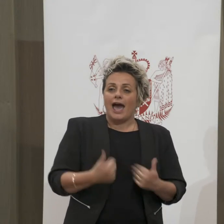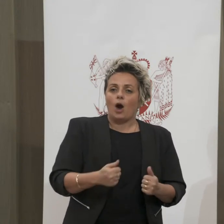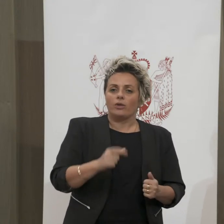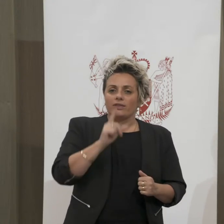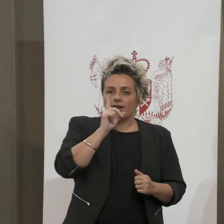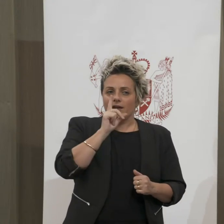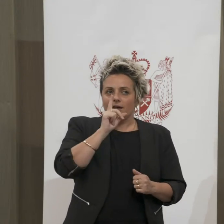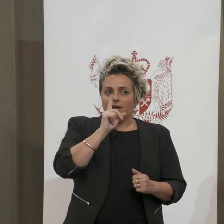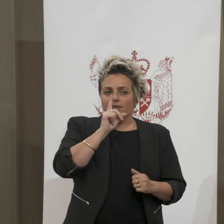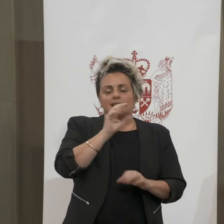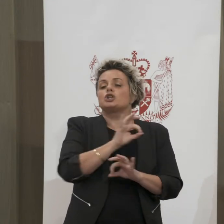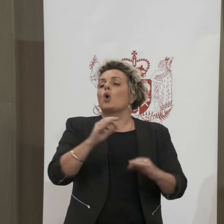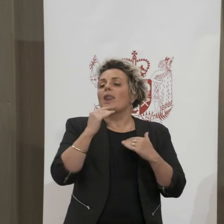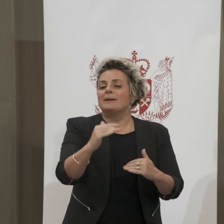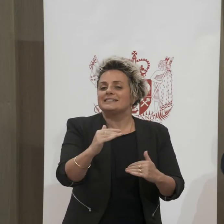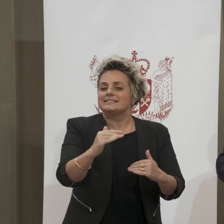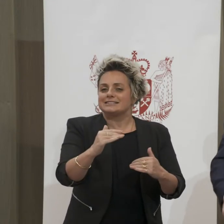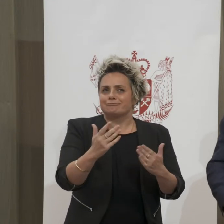be unlimited.